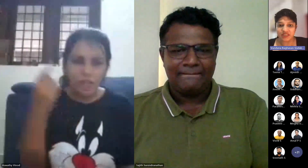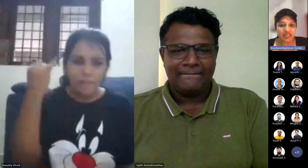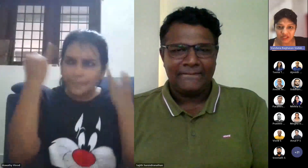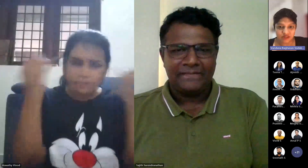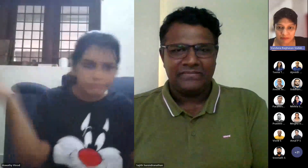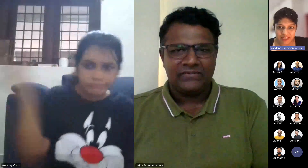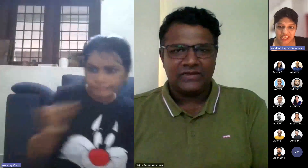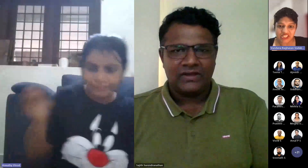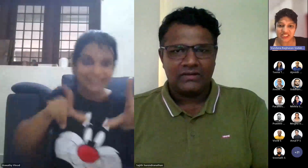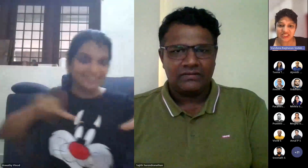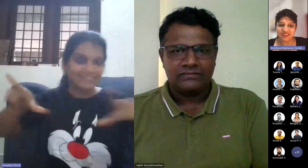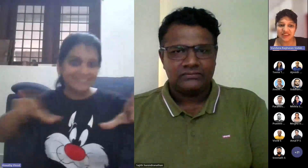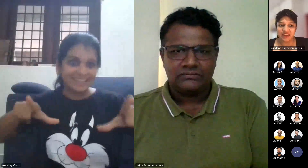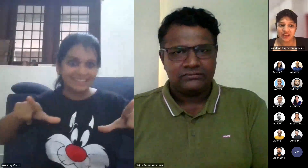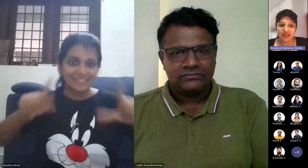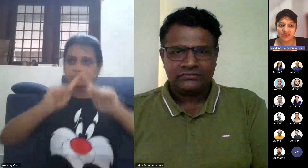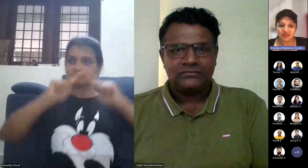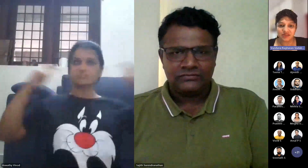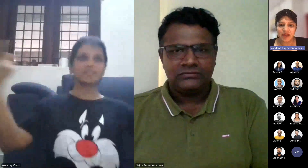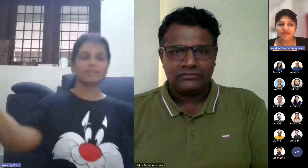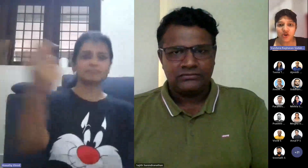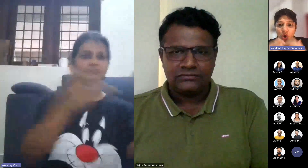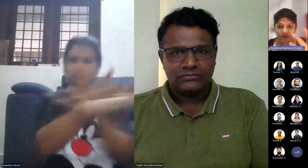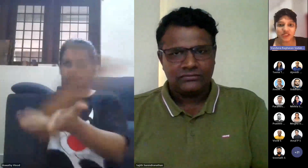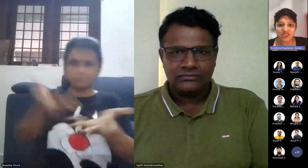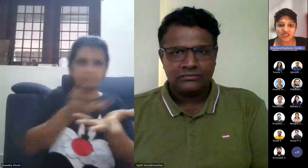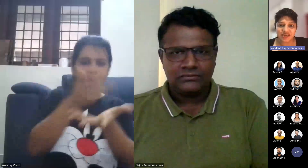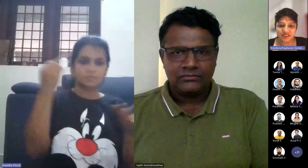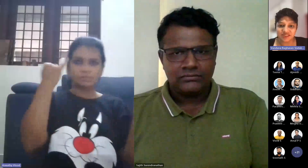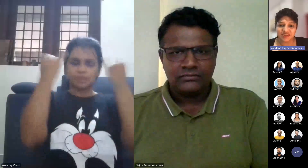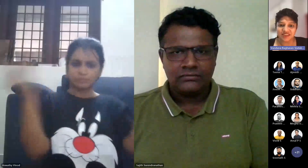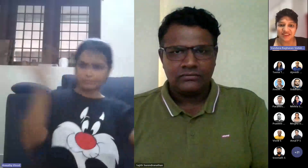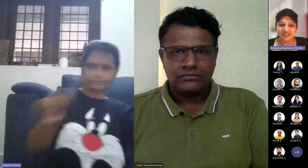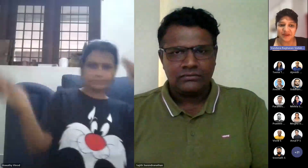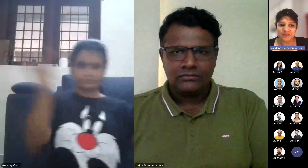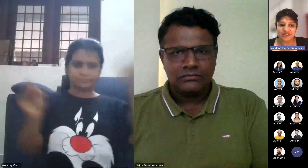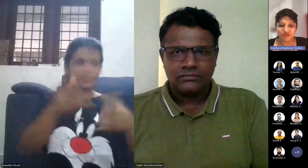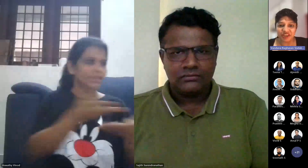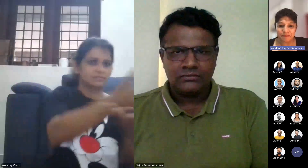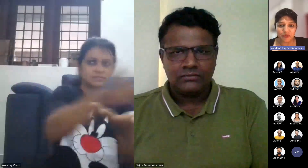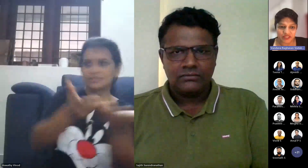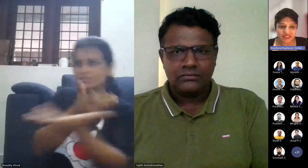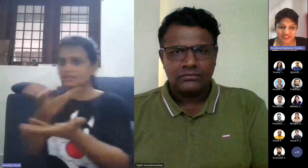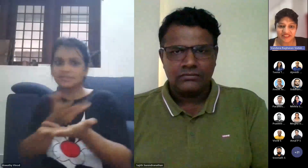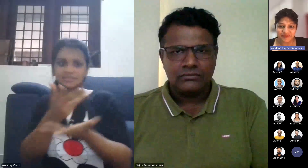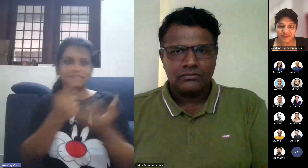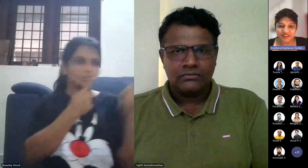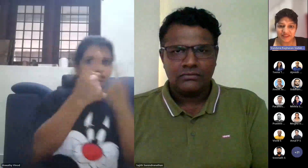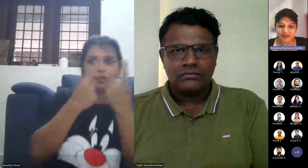or creators of applications and having conversations like this is very